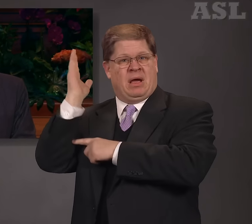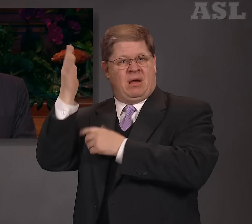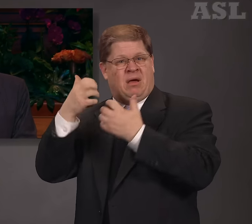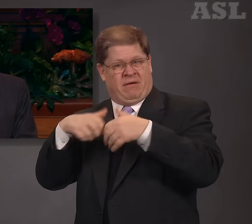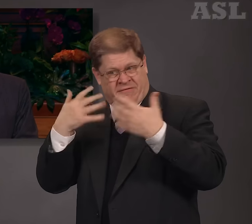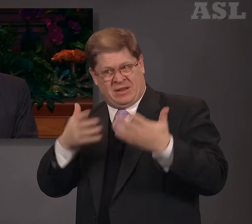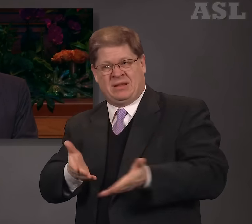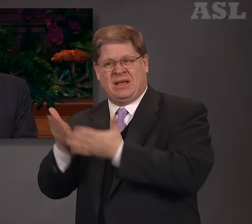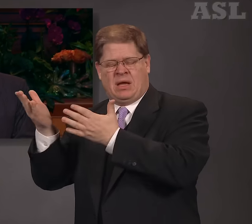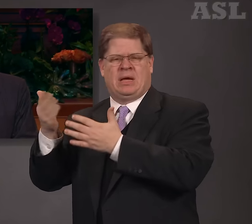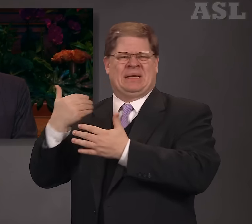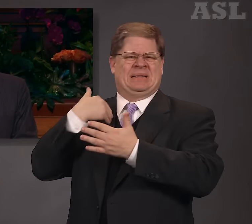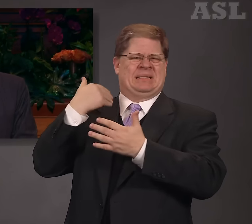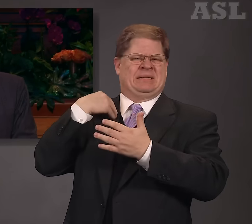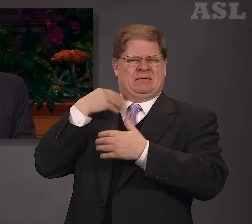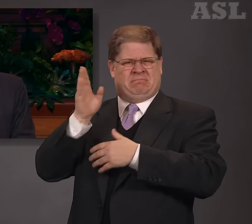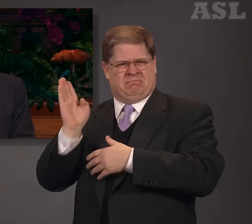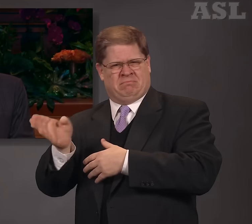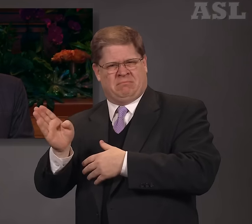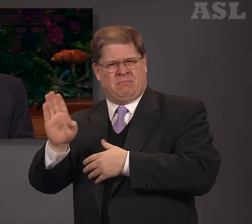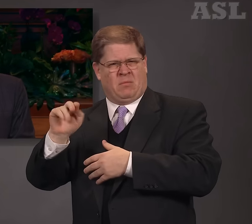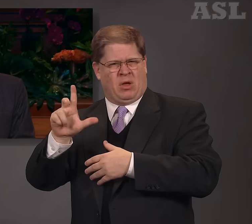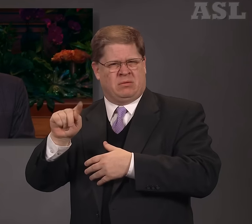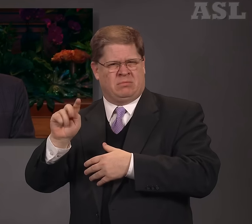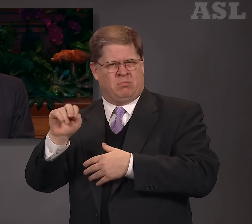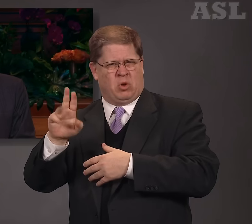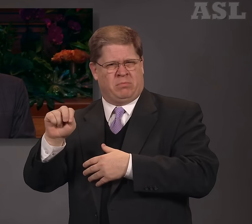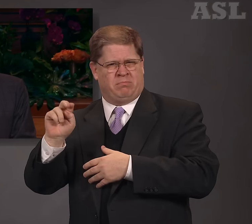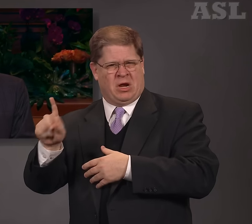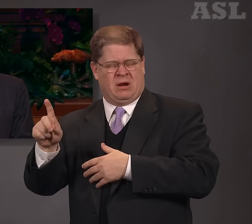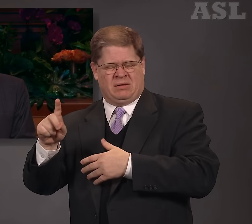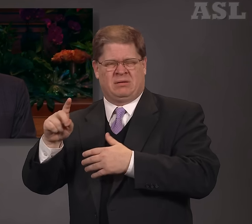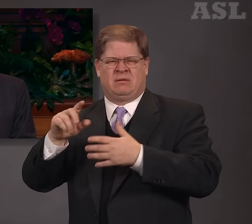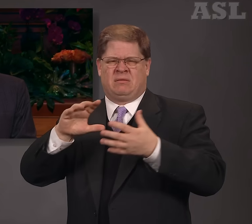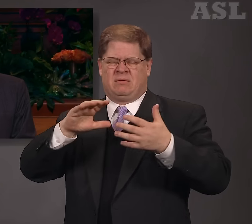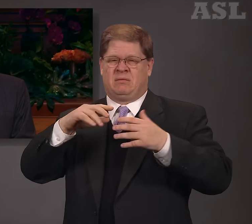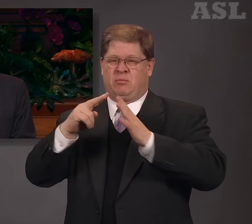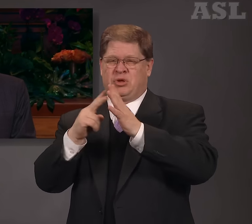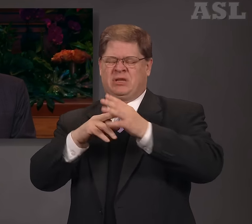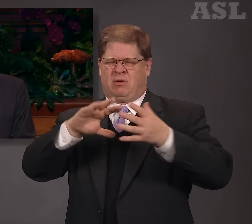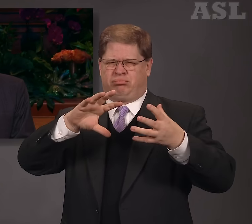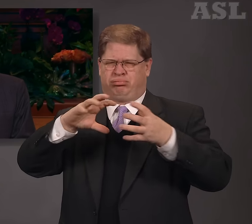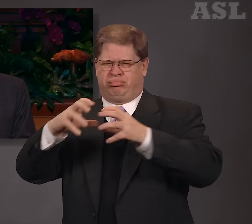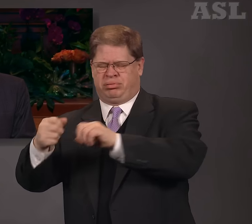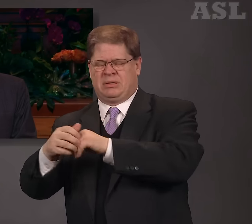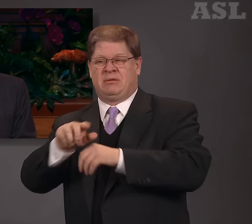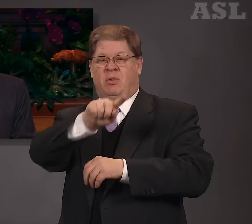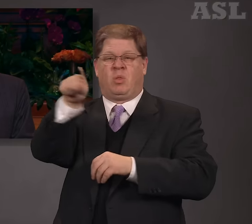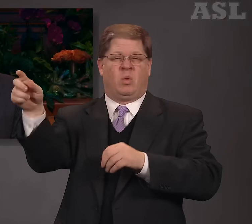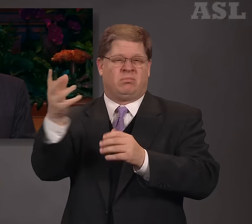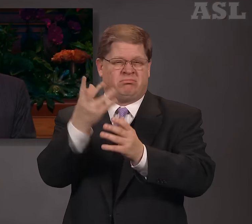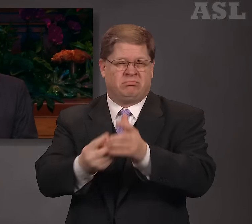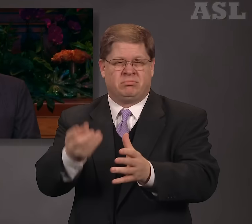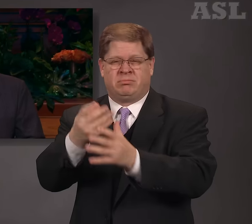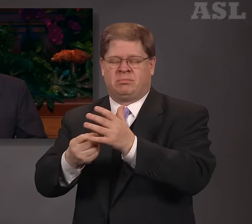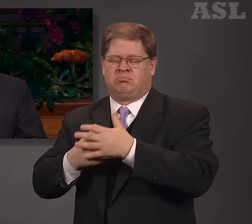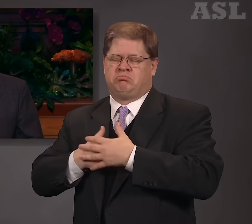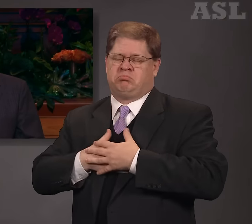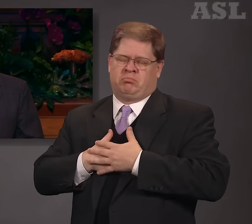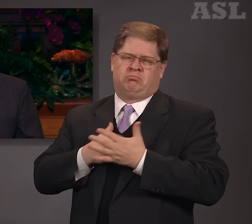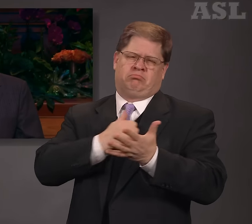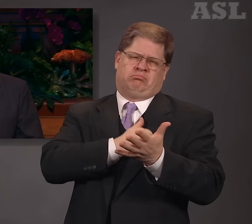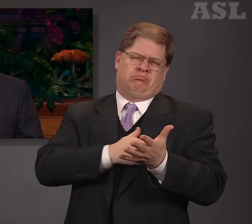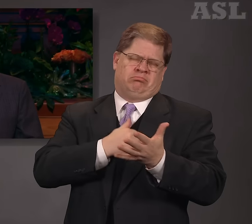a tragic bridge accident occurred in Baltimore, and we mourn the loss of life and offer condolences to